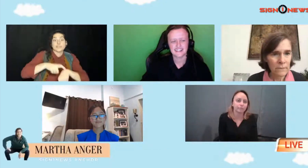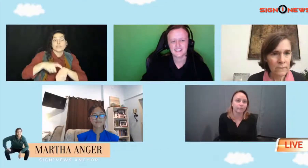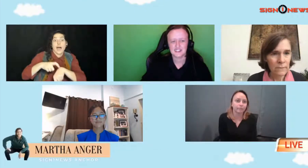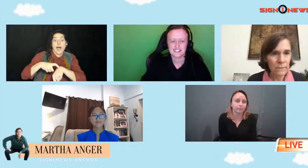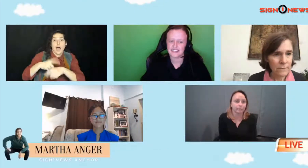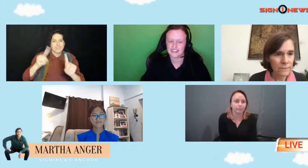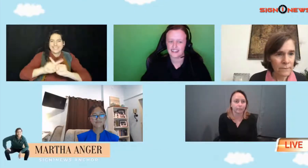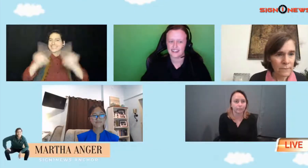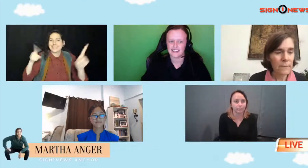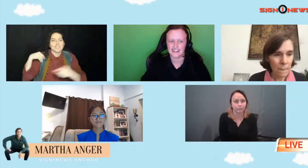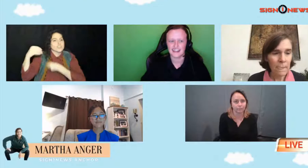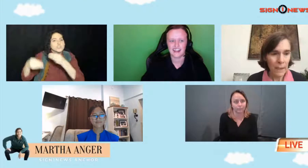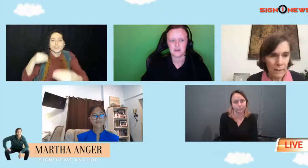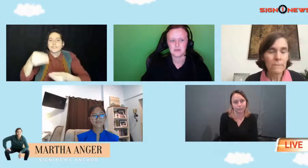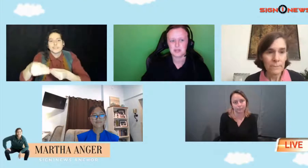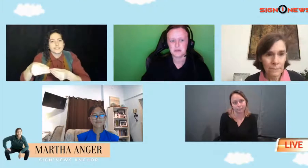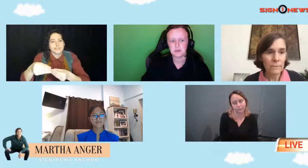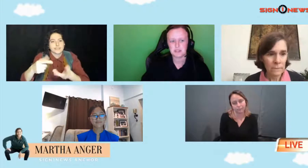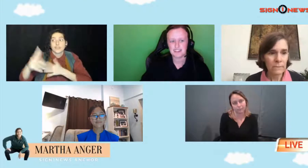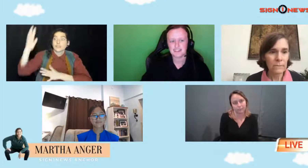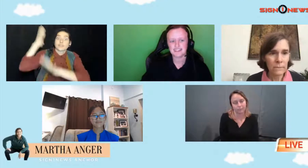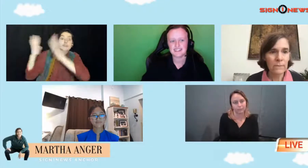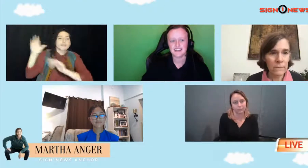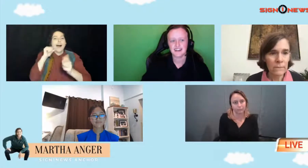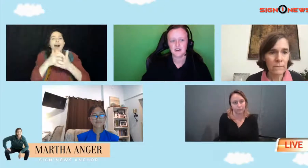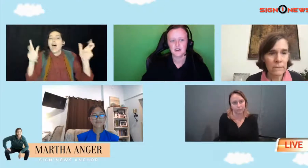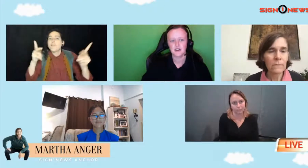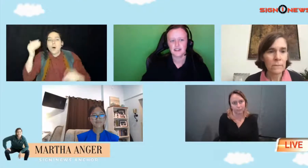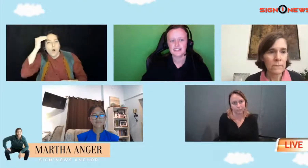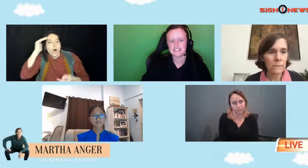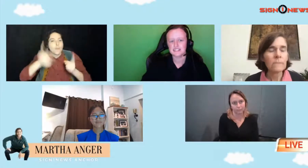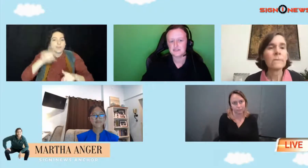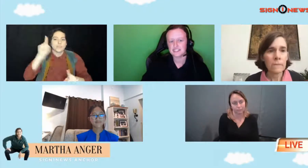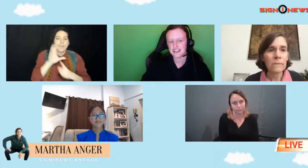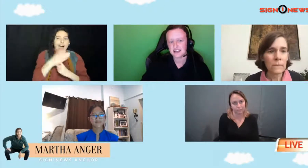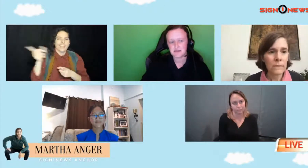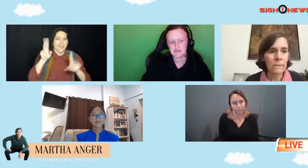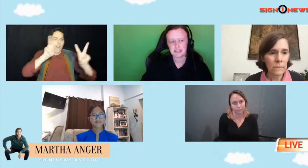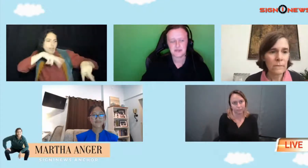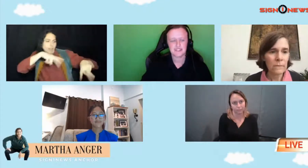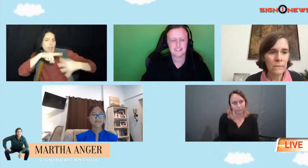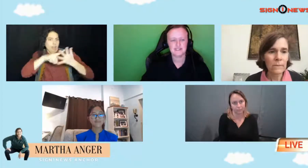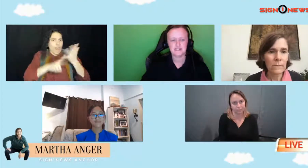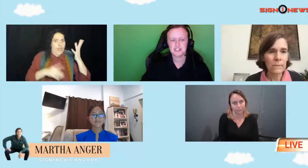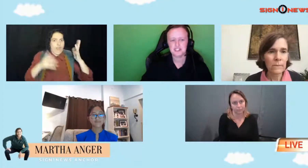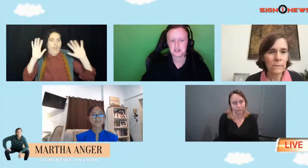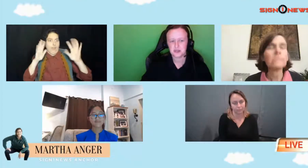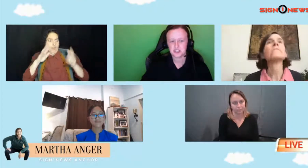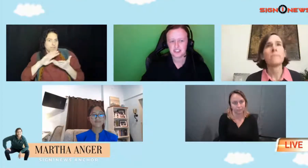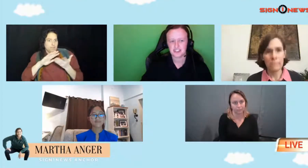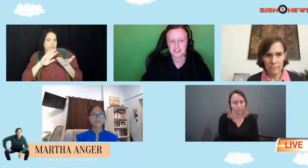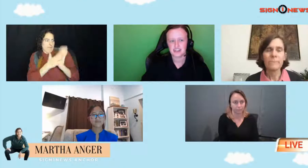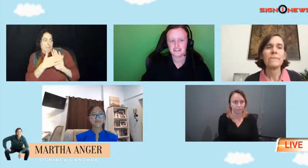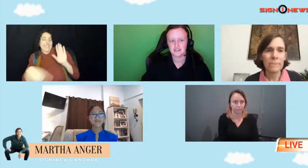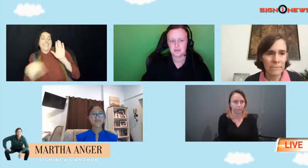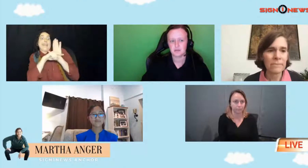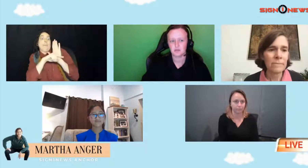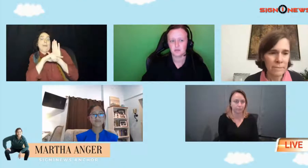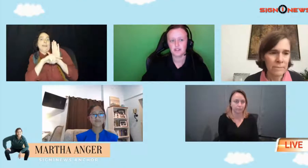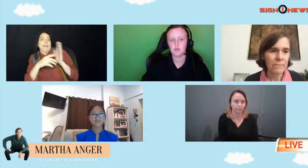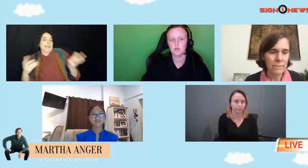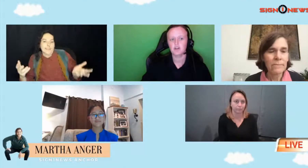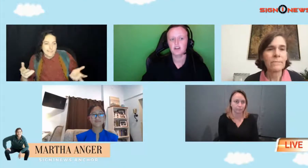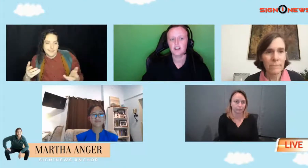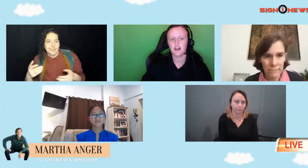Yes, I can understand that. And I don't blame you, because it's a different time. It was a different generation, and deaf